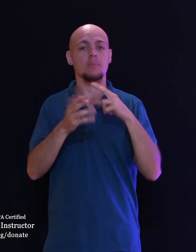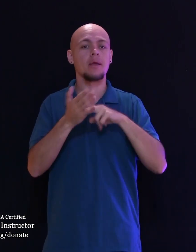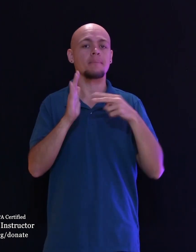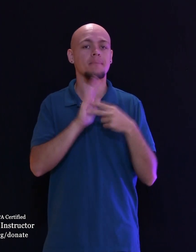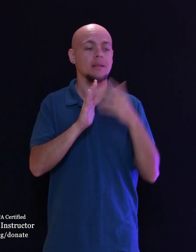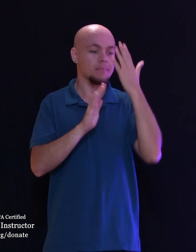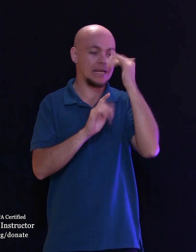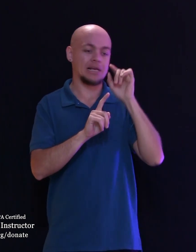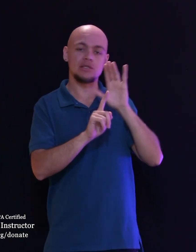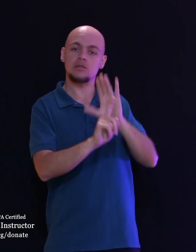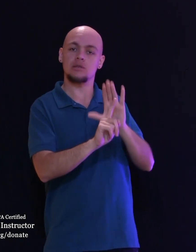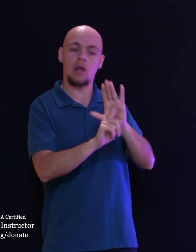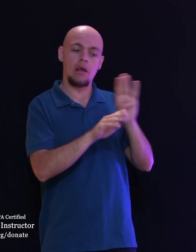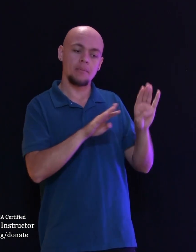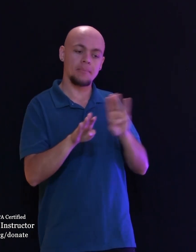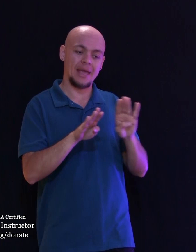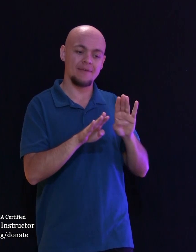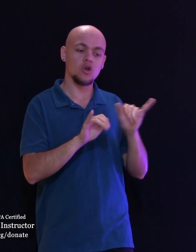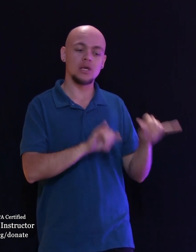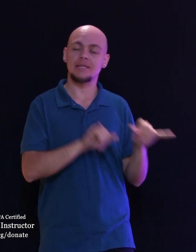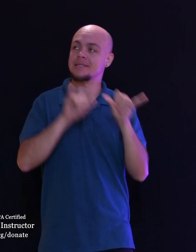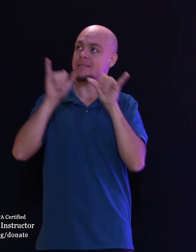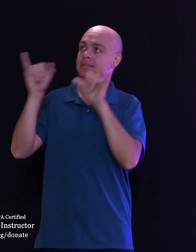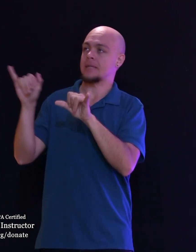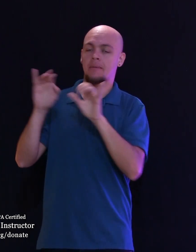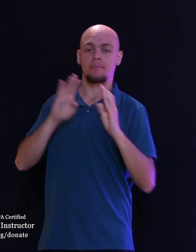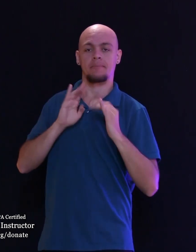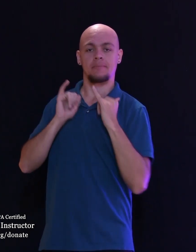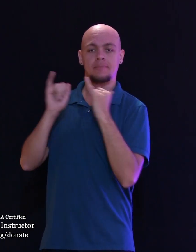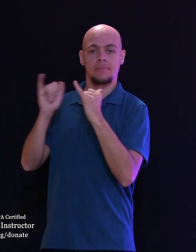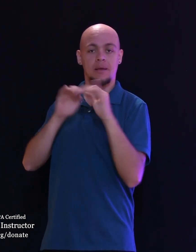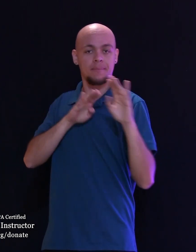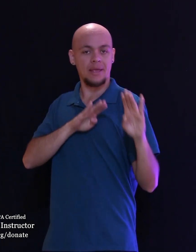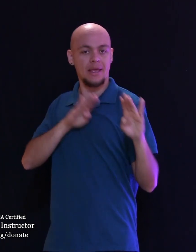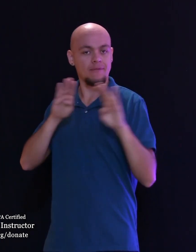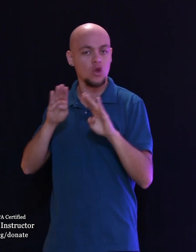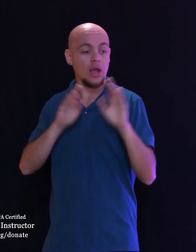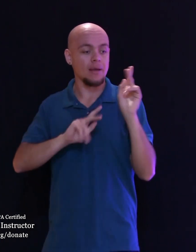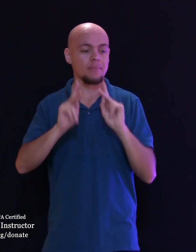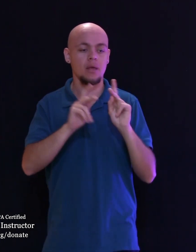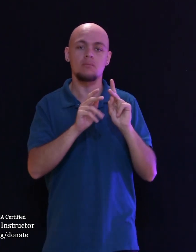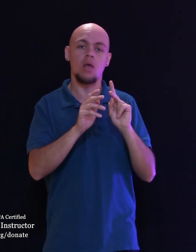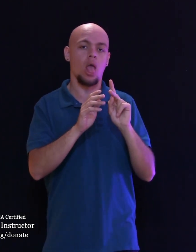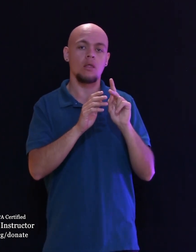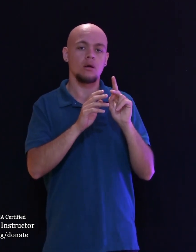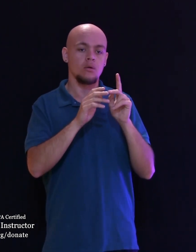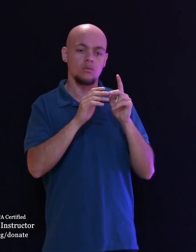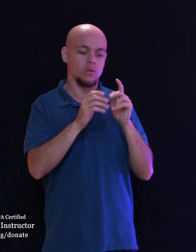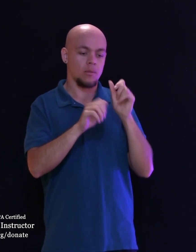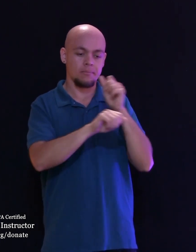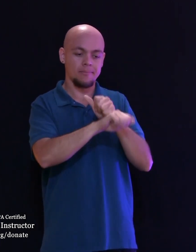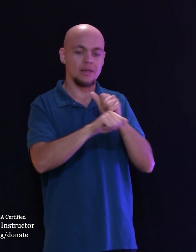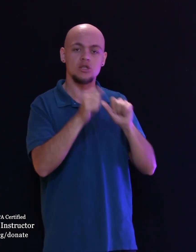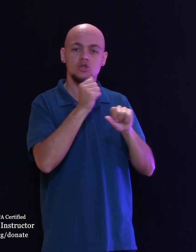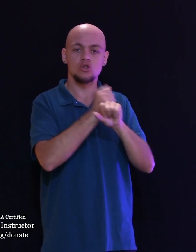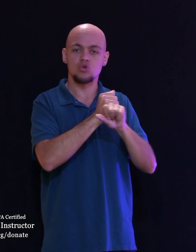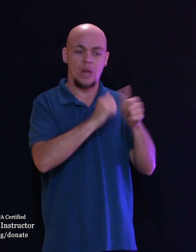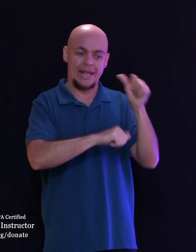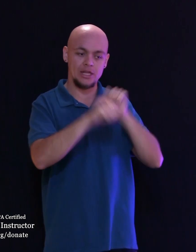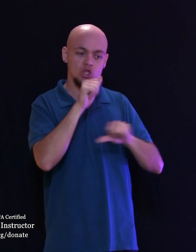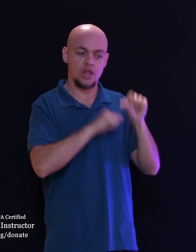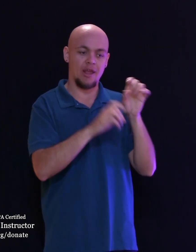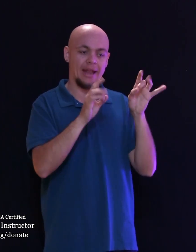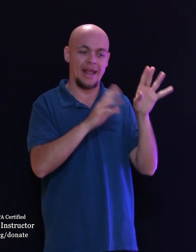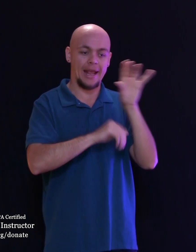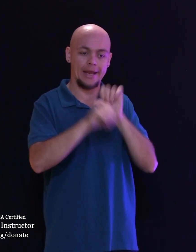away and they will betray one another and hate one another. And many false prophets will arise and lead many people astray.